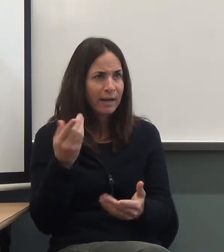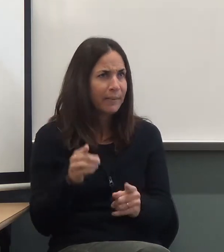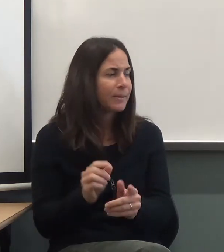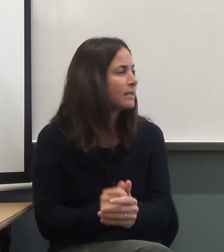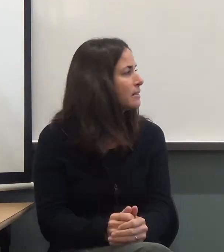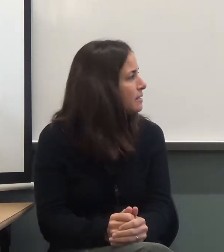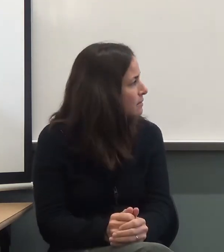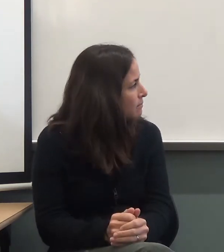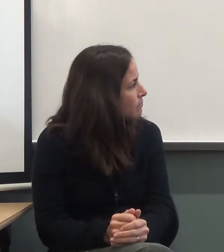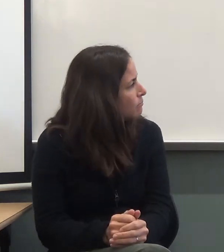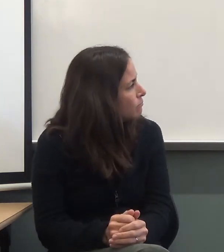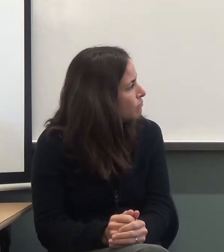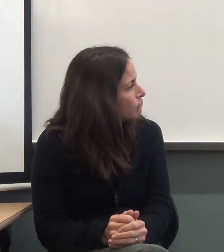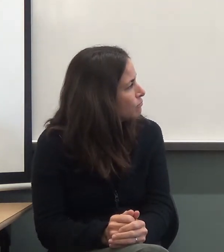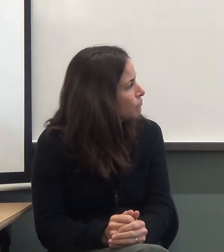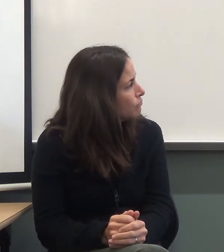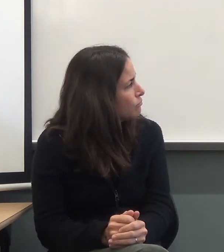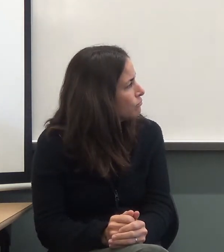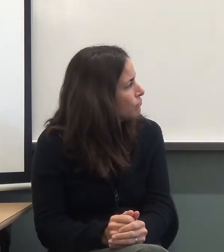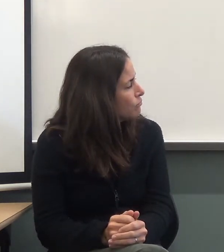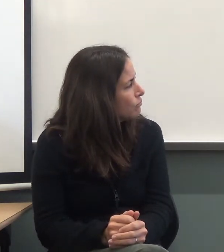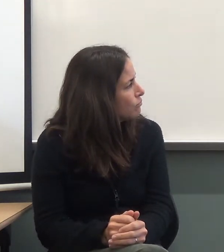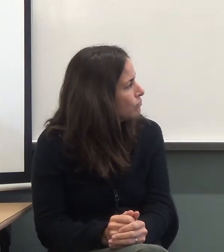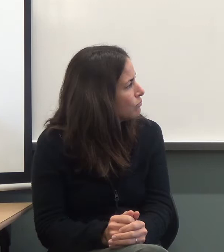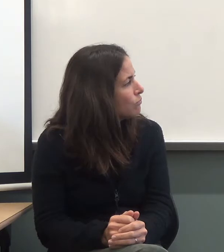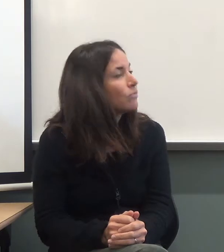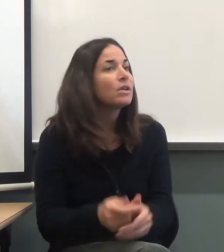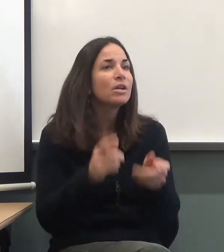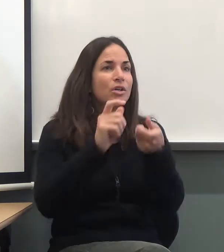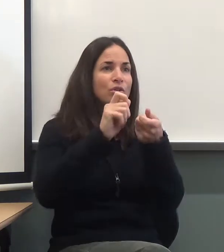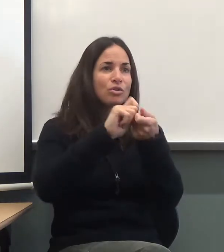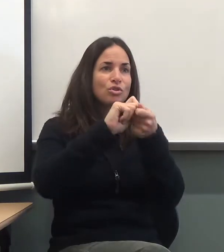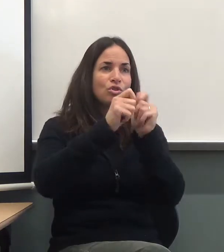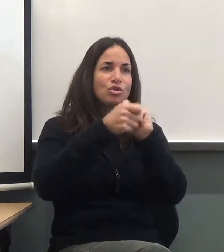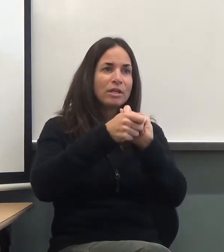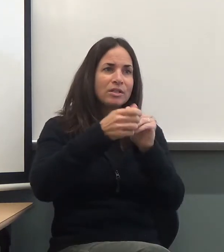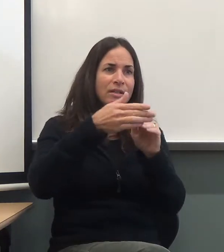we change the ending.